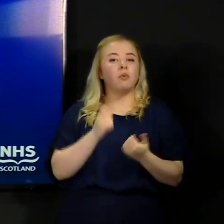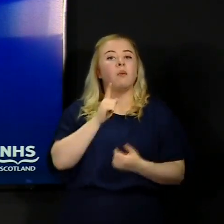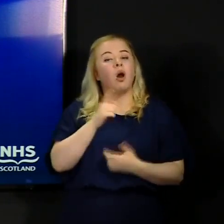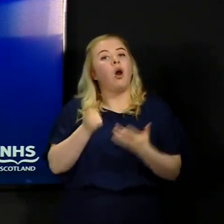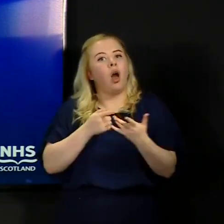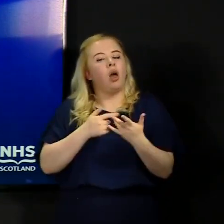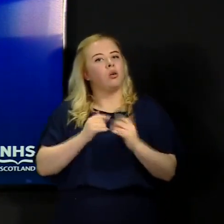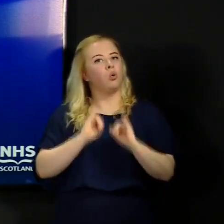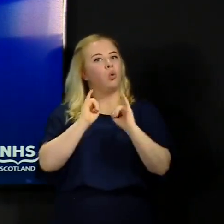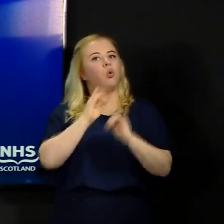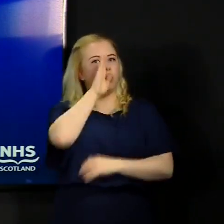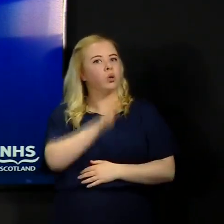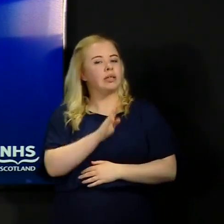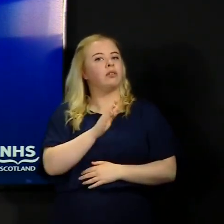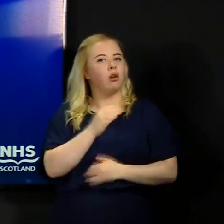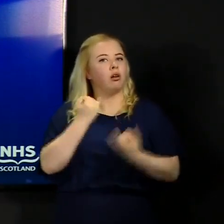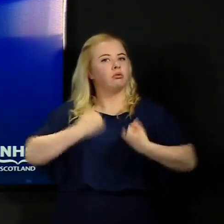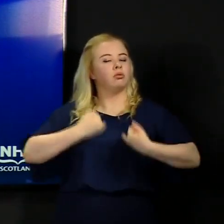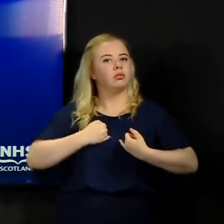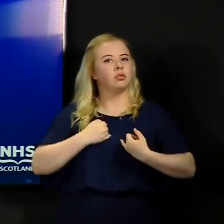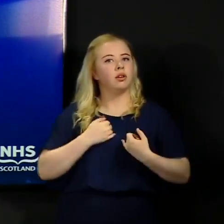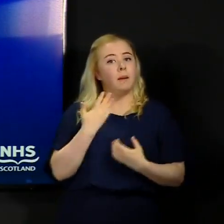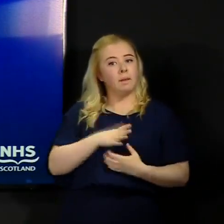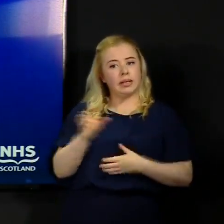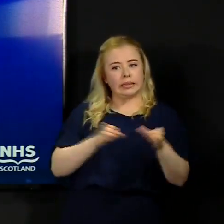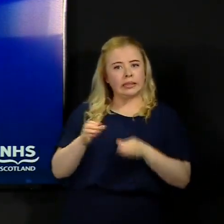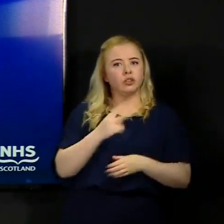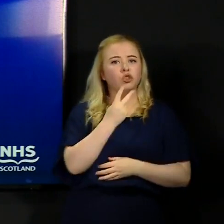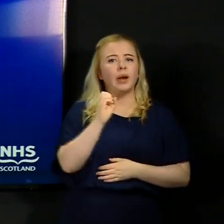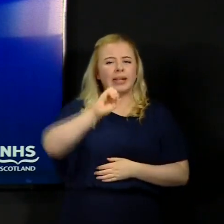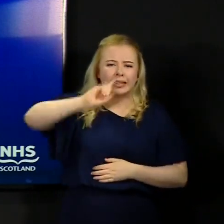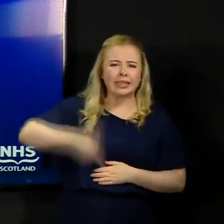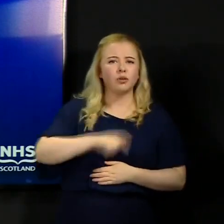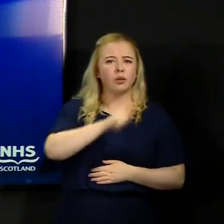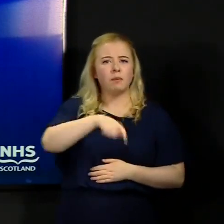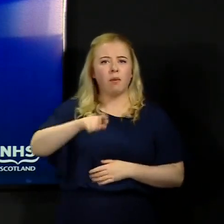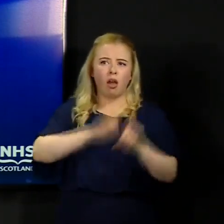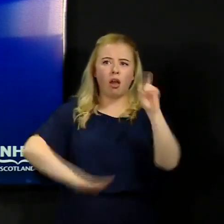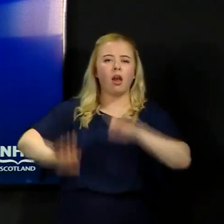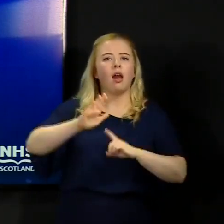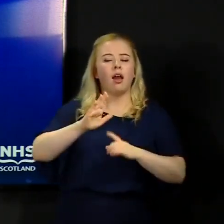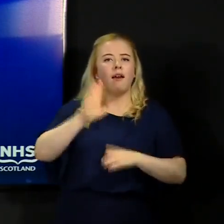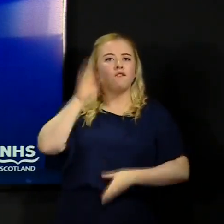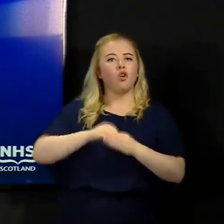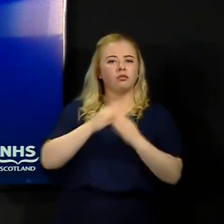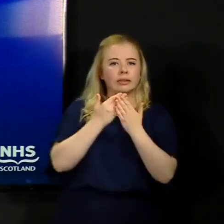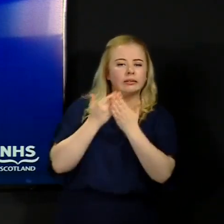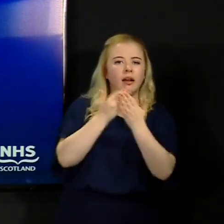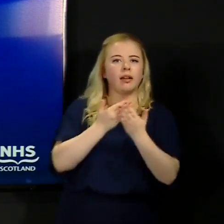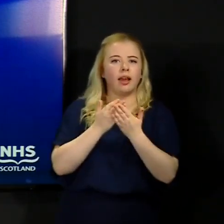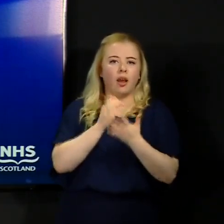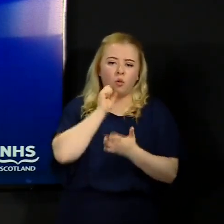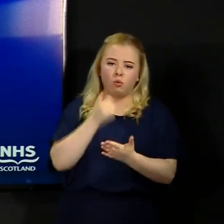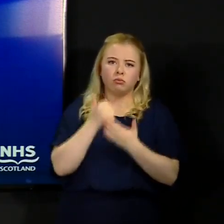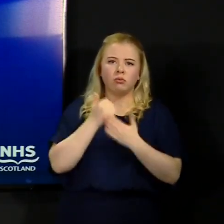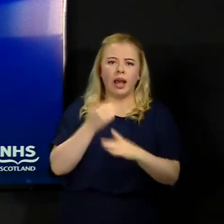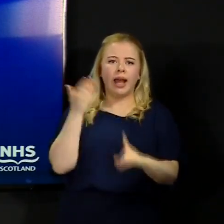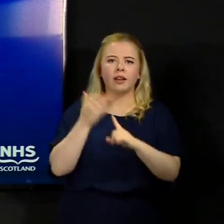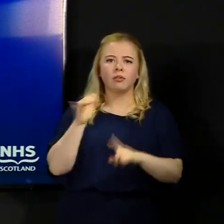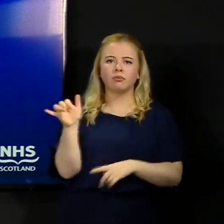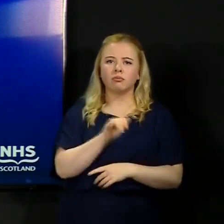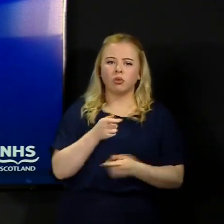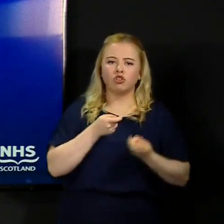serious forms of the disease. They've recruited 20,000 patients, and as this study progresses, it should help to identify which treatments have the